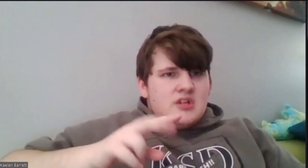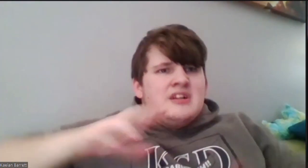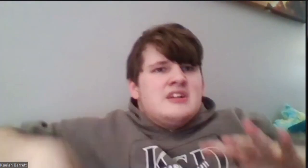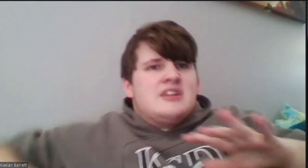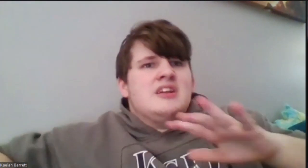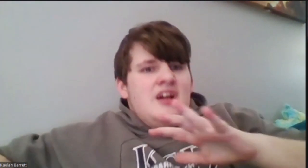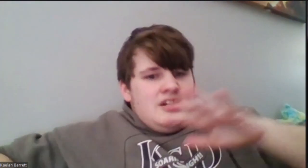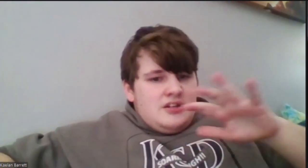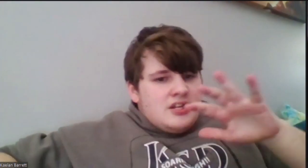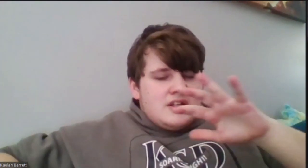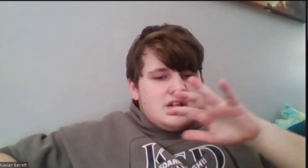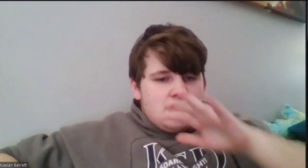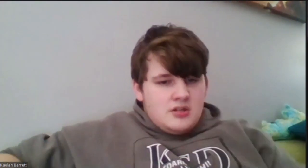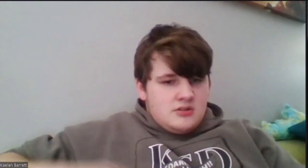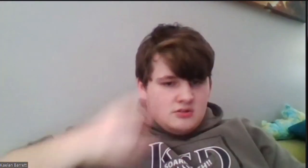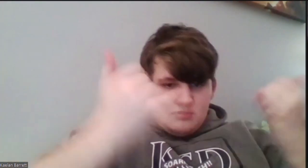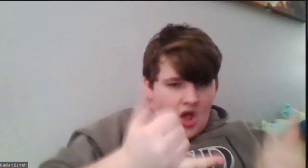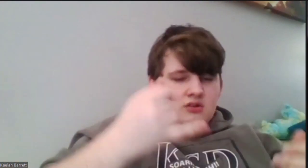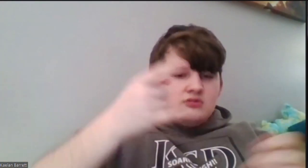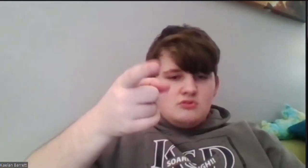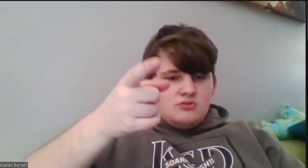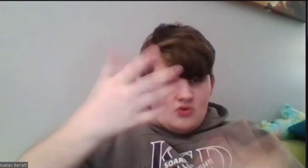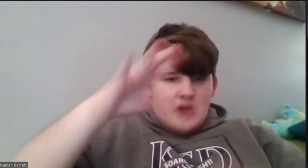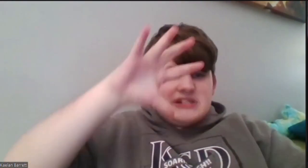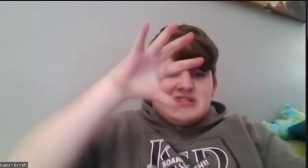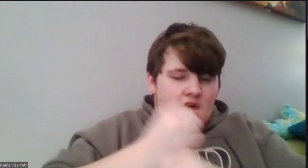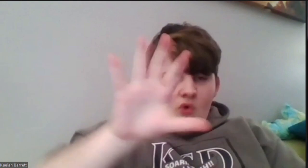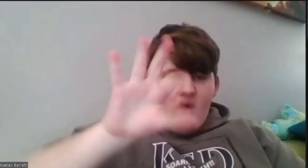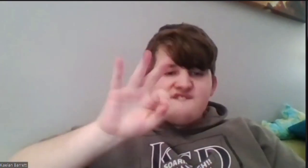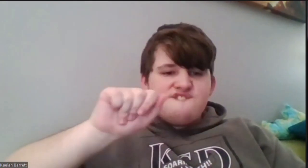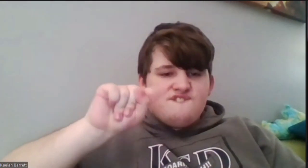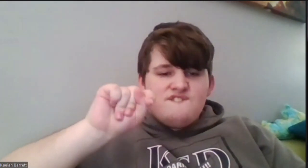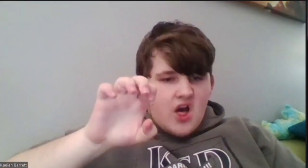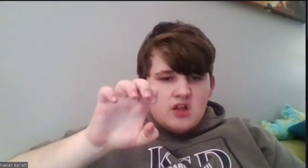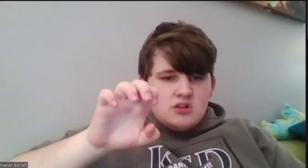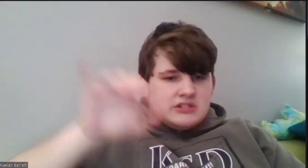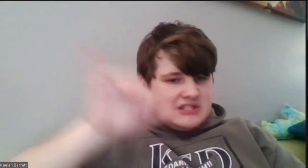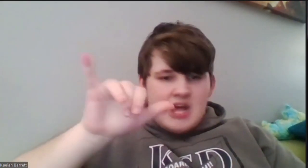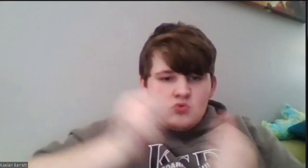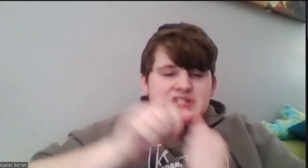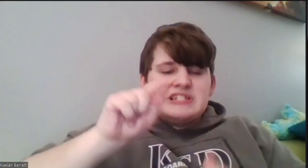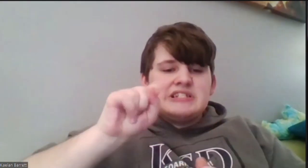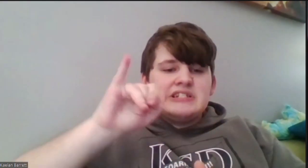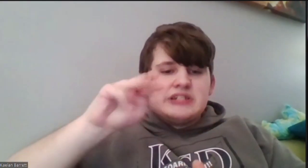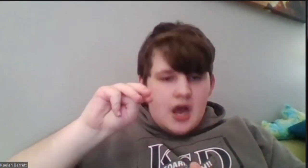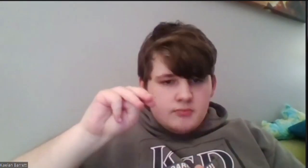If you decide to not be greedy, I will let you go back to the land of the living. If not, you seal